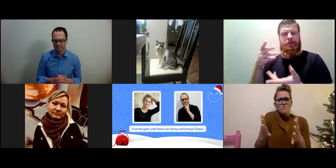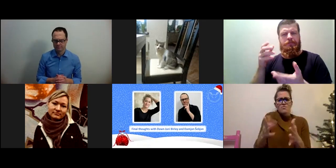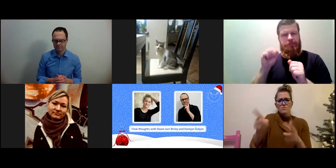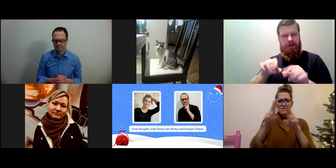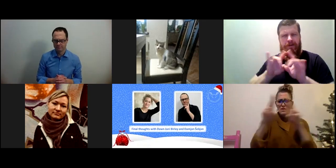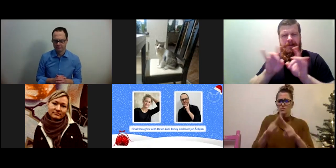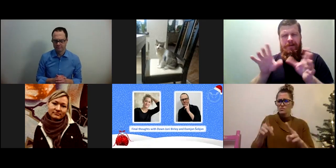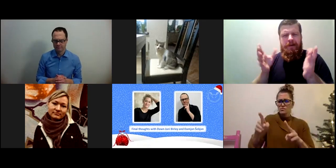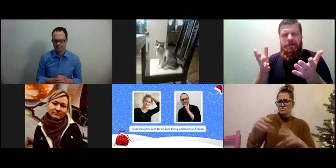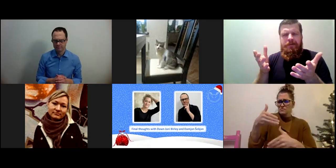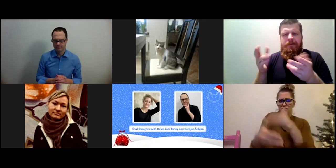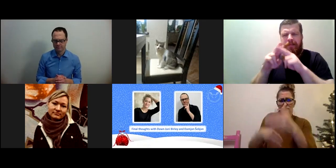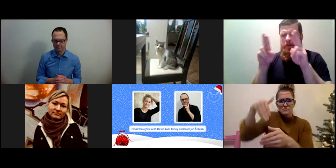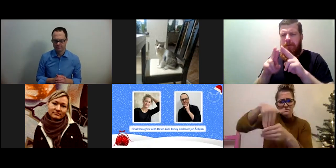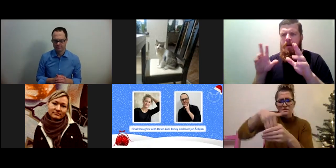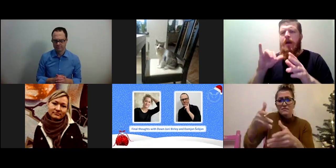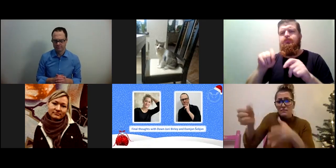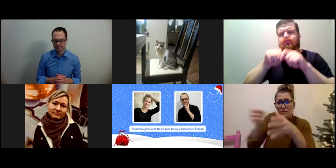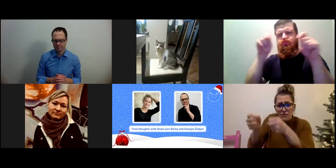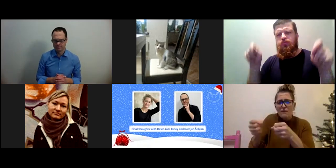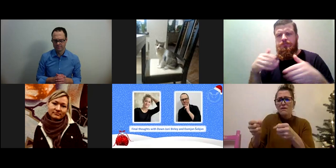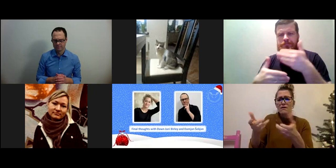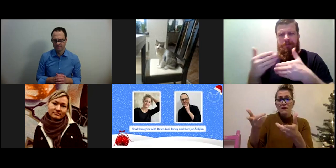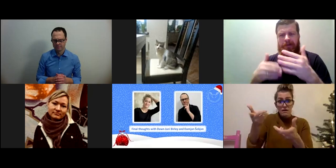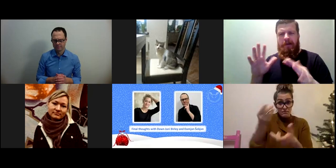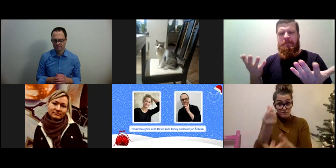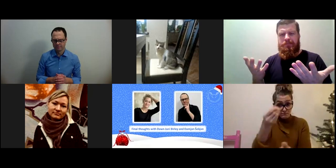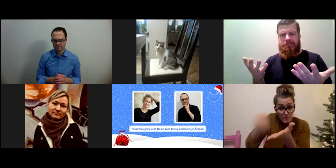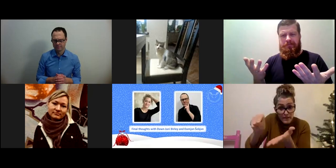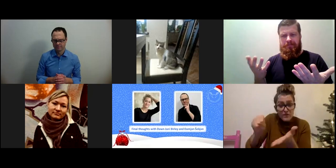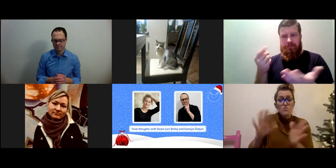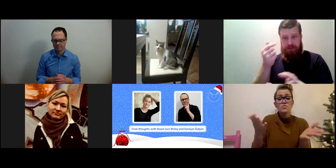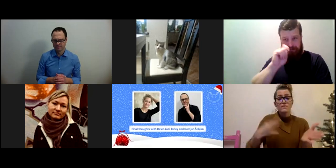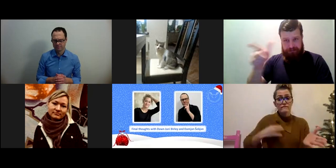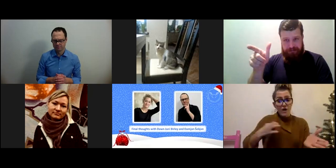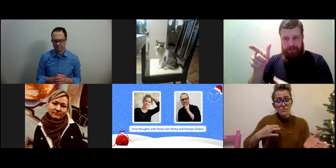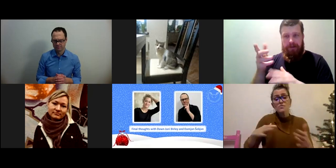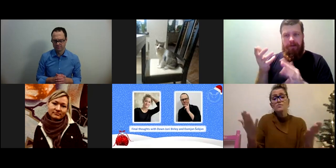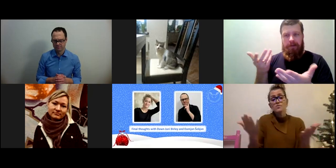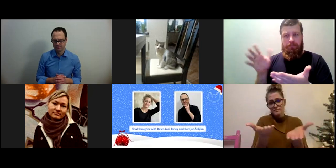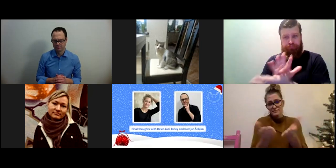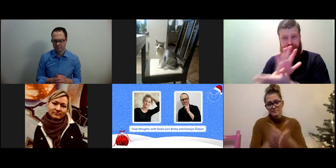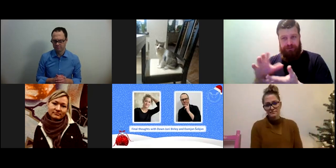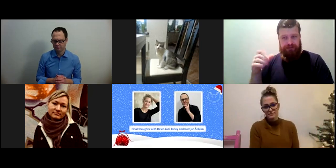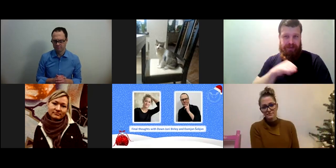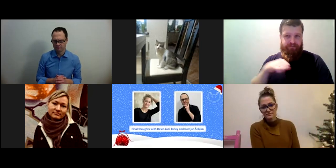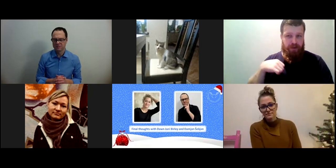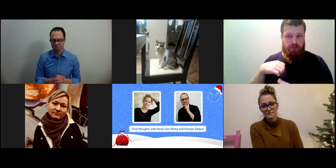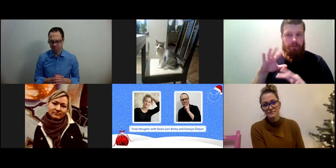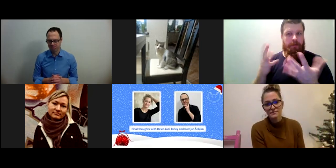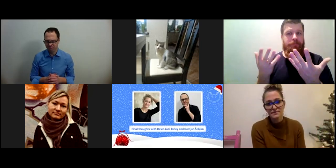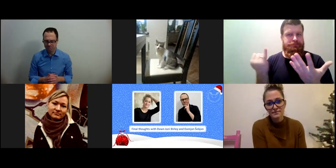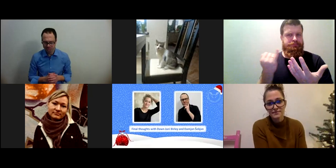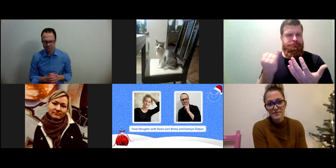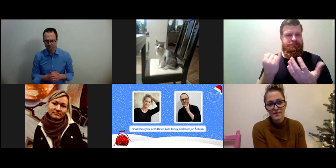Can you explain more about the international sign process and if the interpreters are